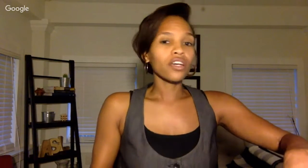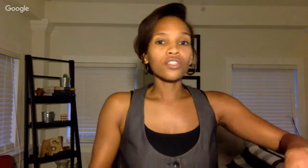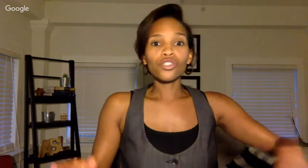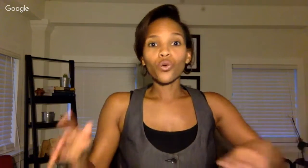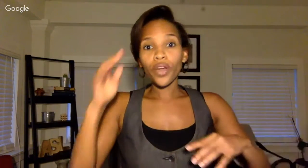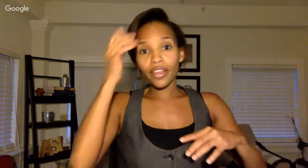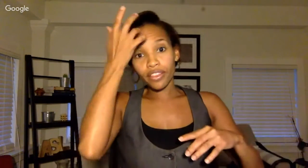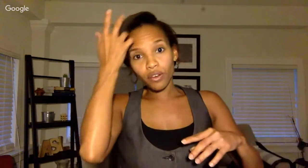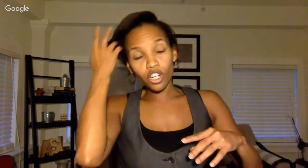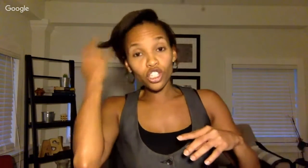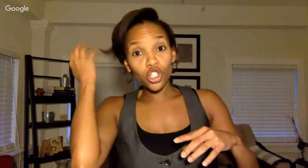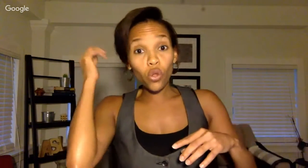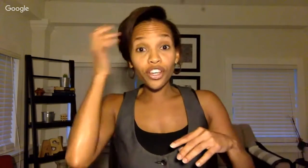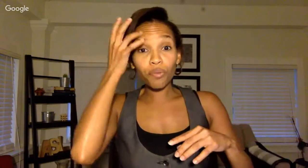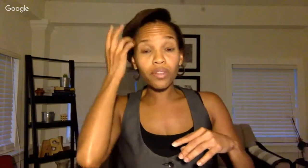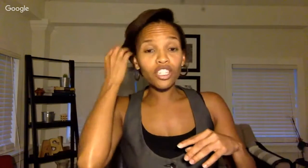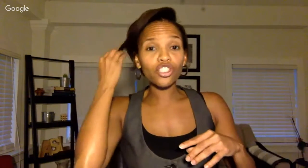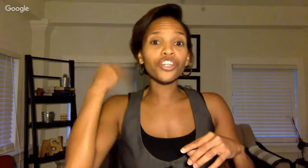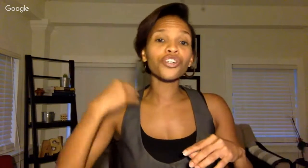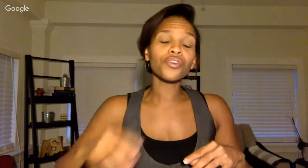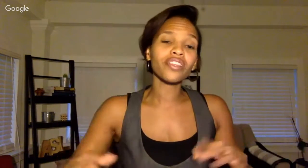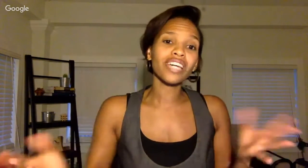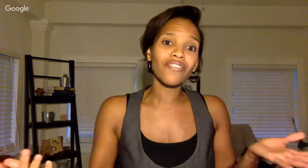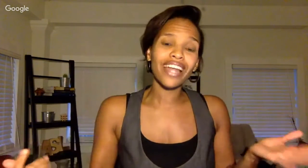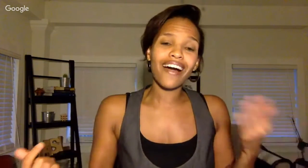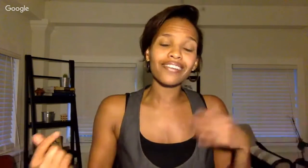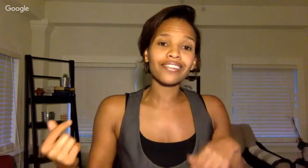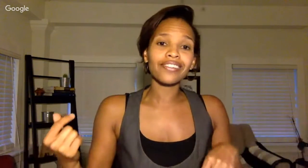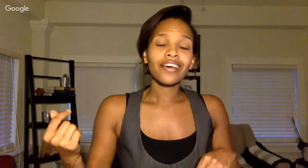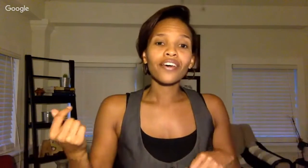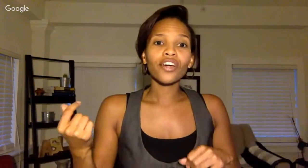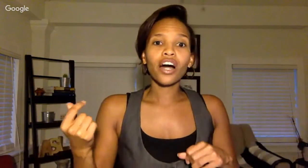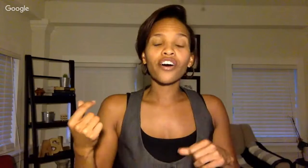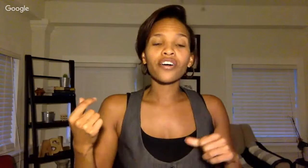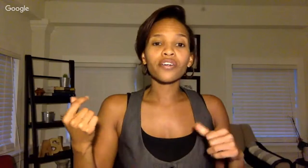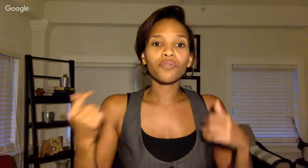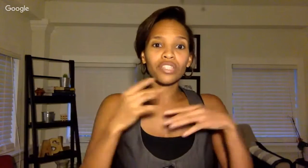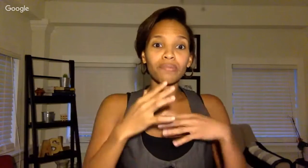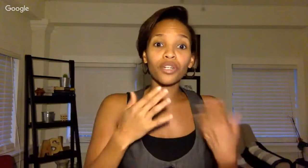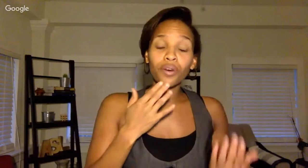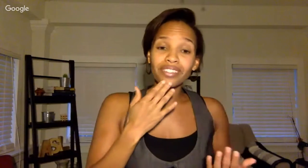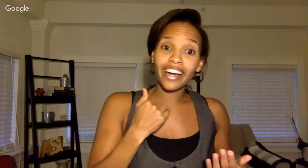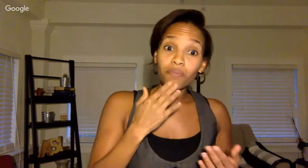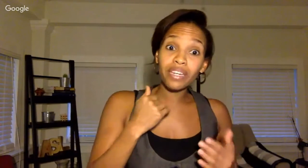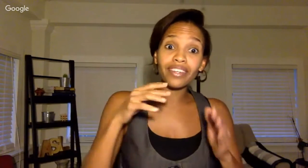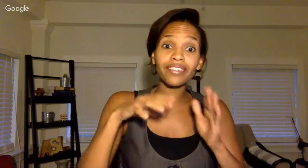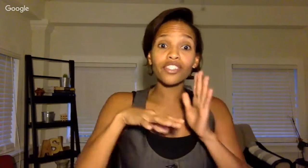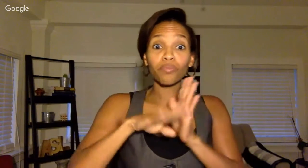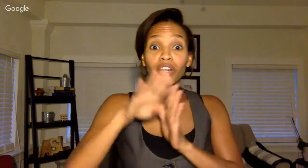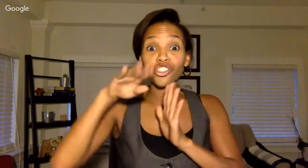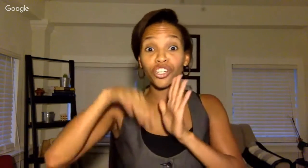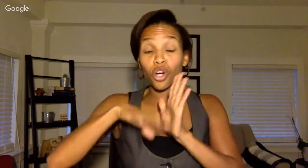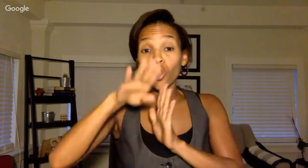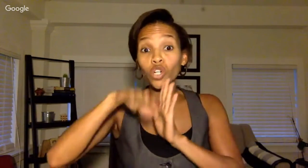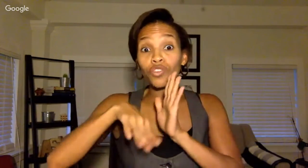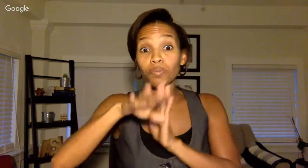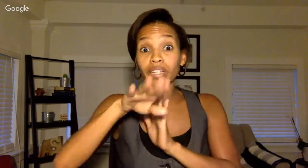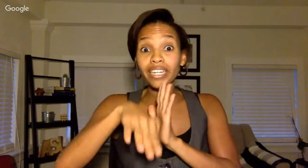And with controlling your blood sugar, you could think of it as with somebody who has diabetes, their blood sugar is all over the